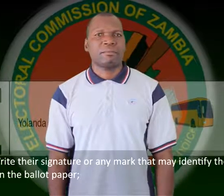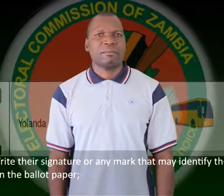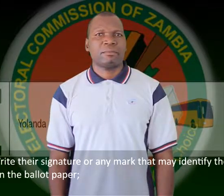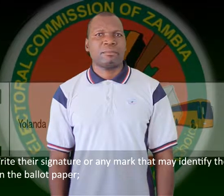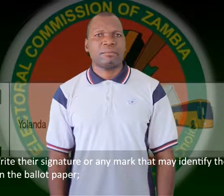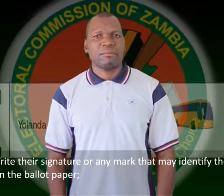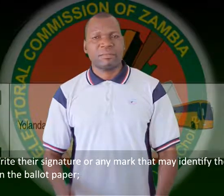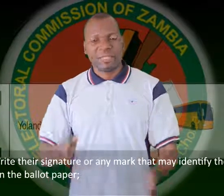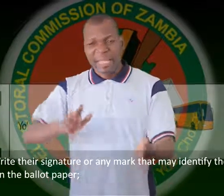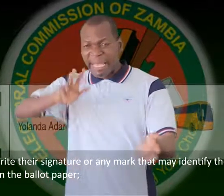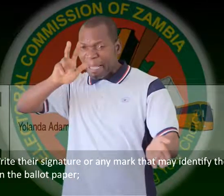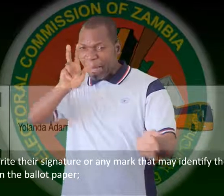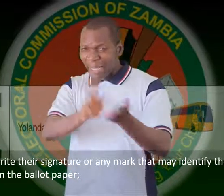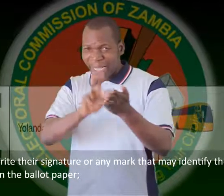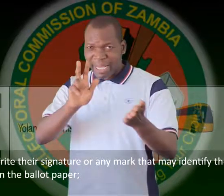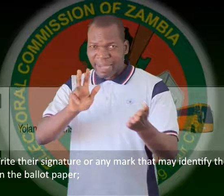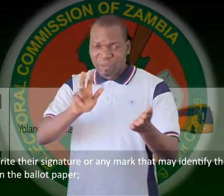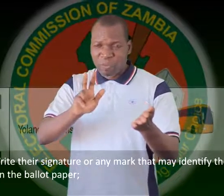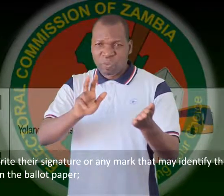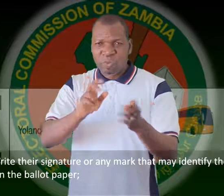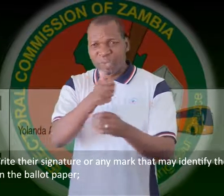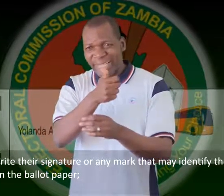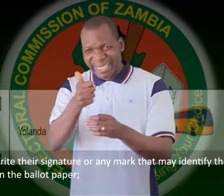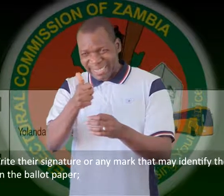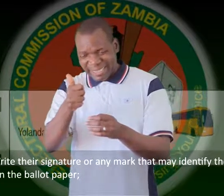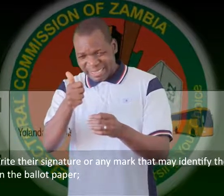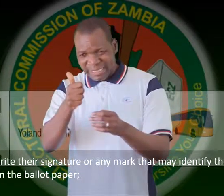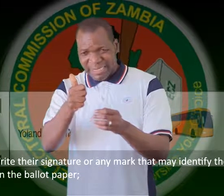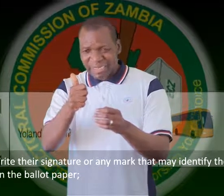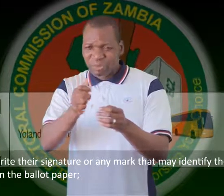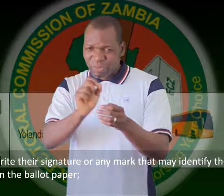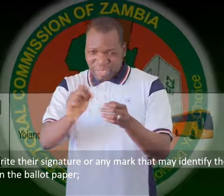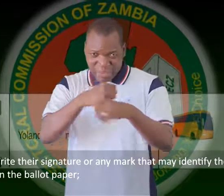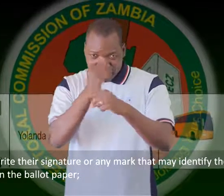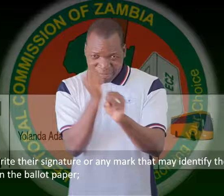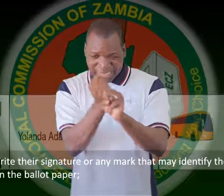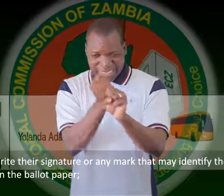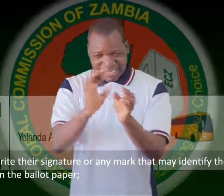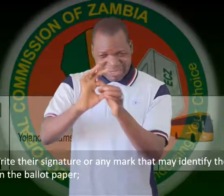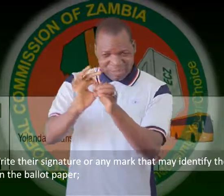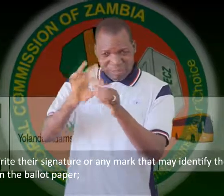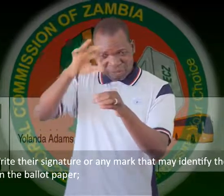write their signature or any mark that may identify them on the ballot paper,